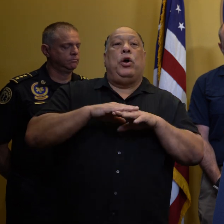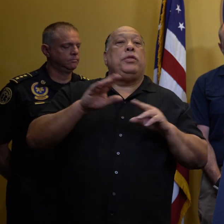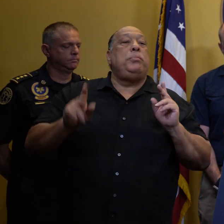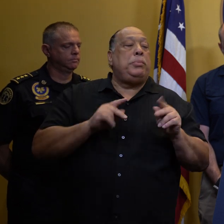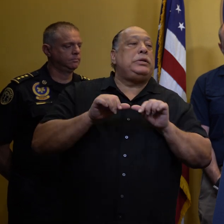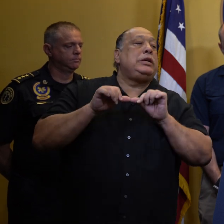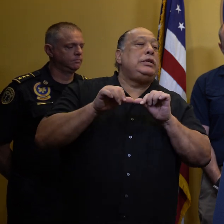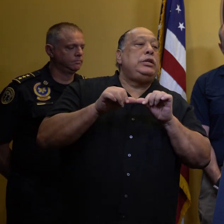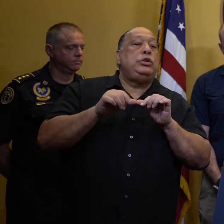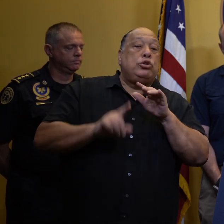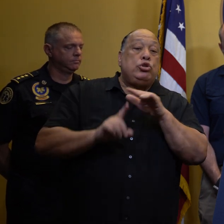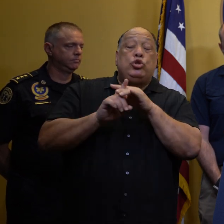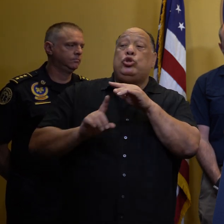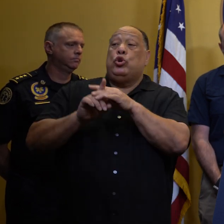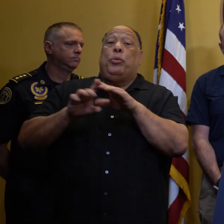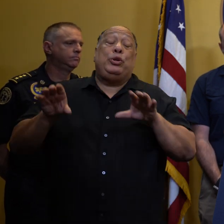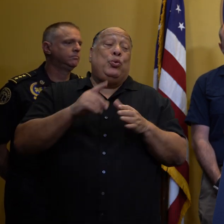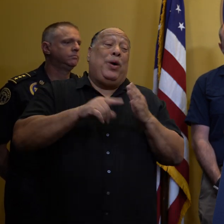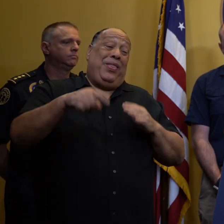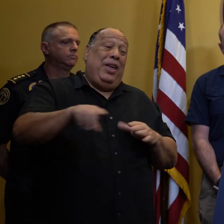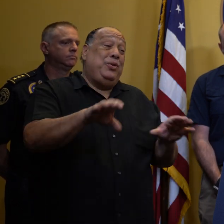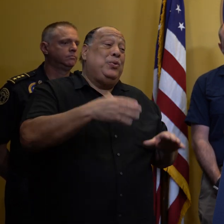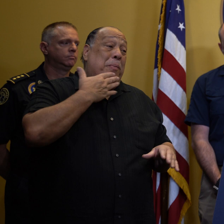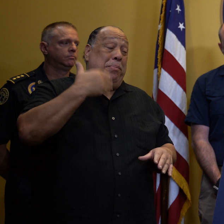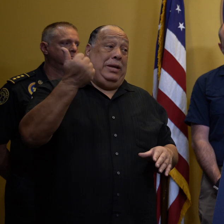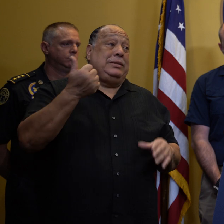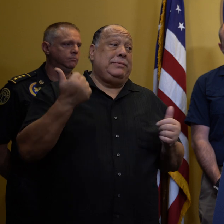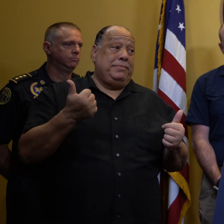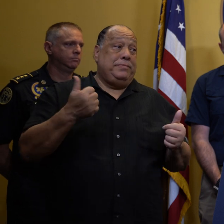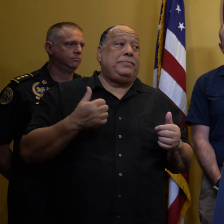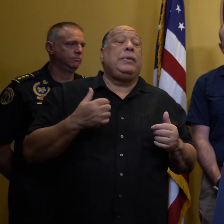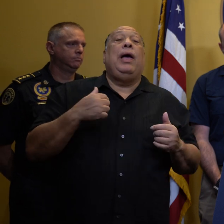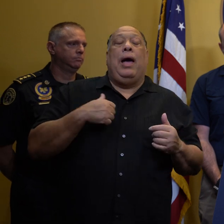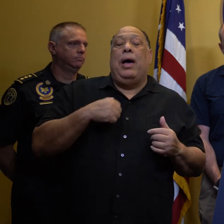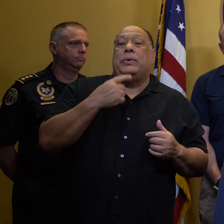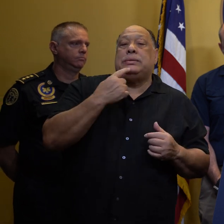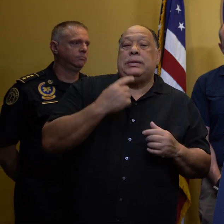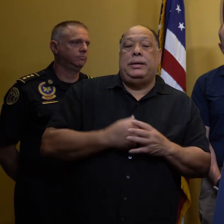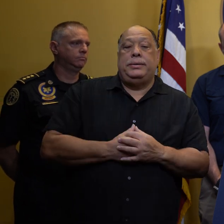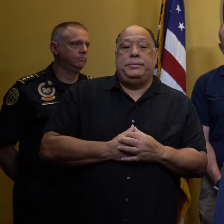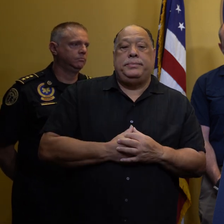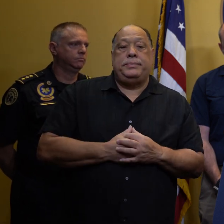folks to continue to show up and do what they do best. And I would say